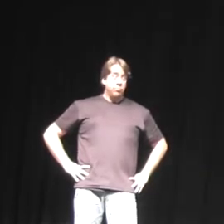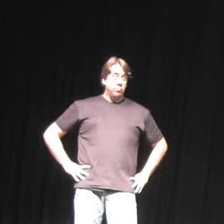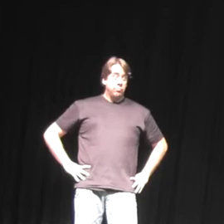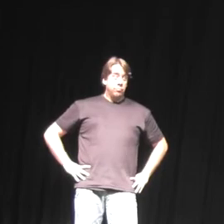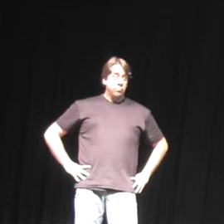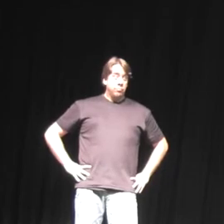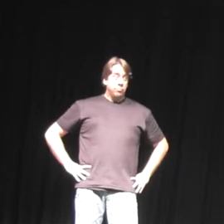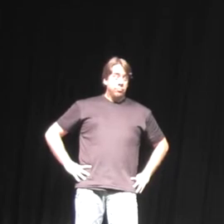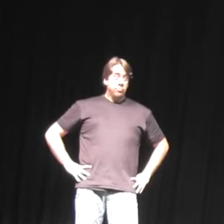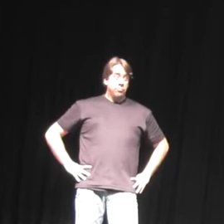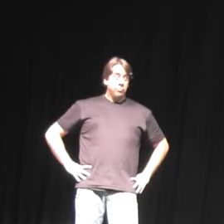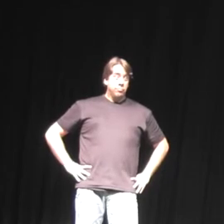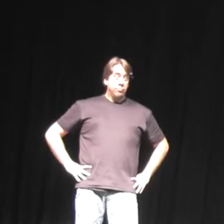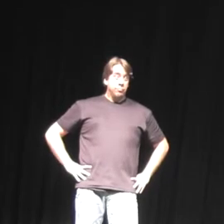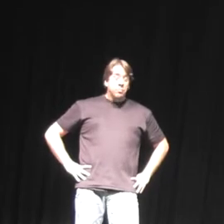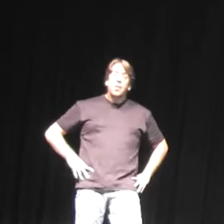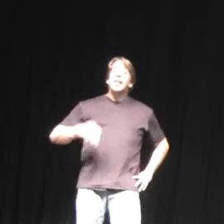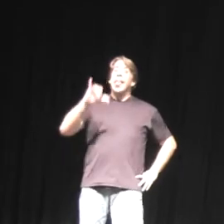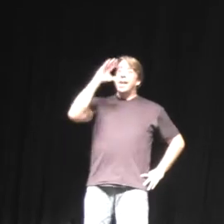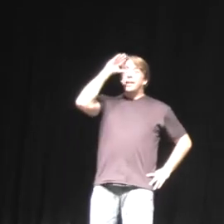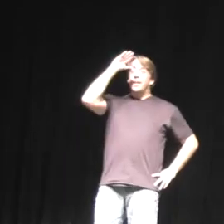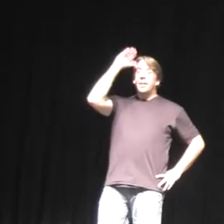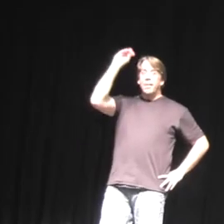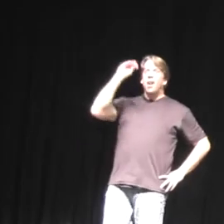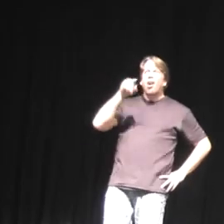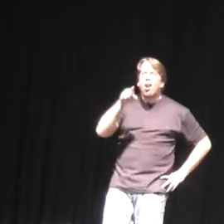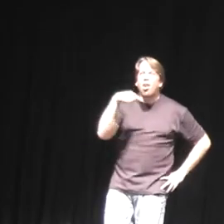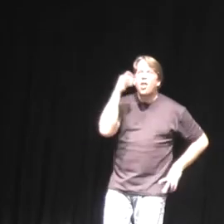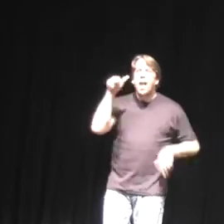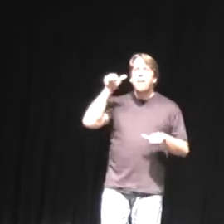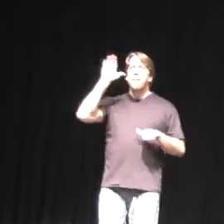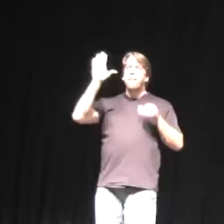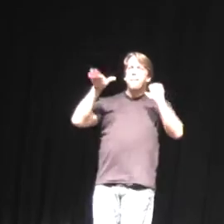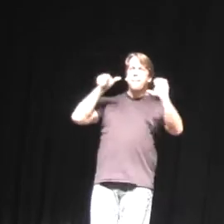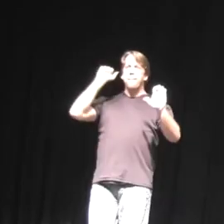straight up, it's all on tape. The guy was like, a mime is robbing me.